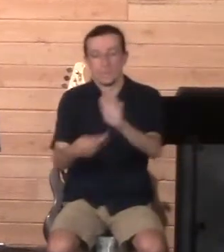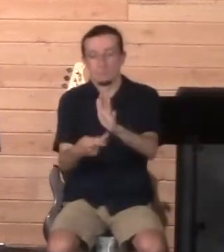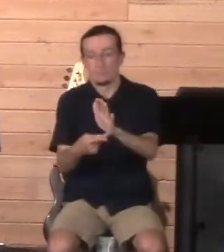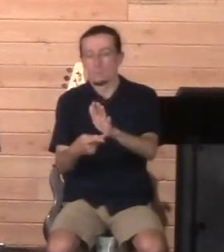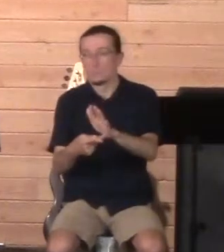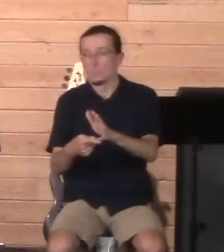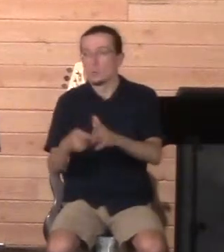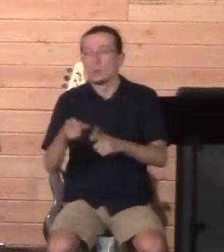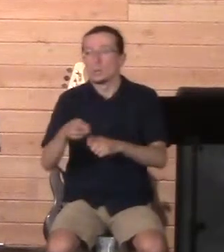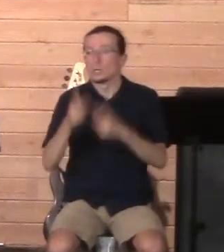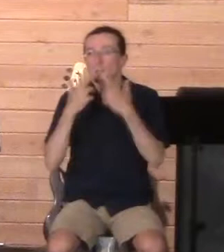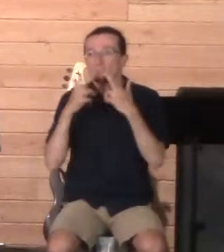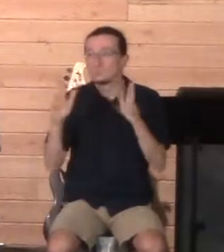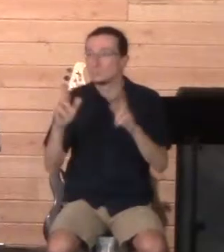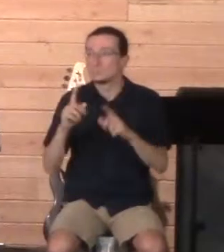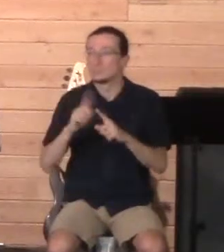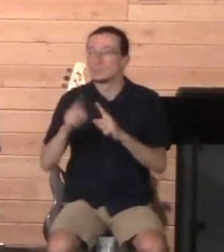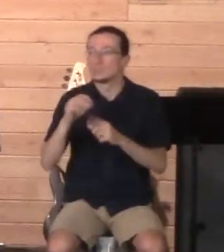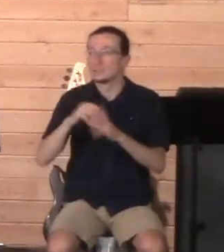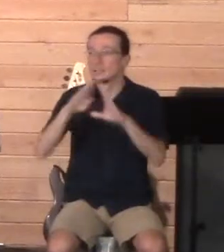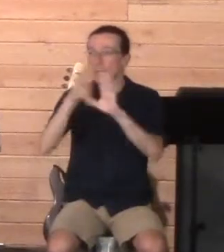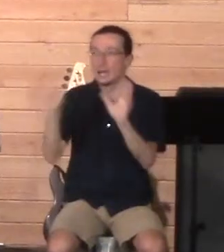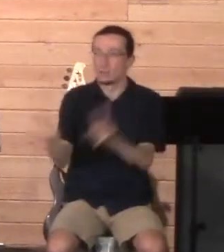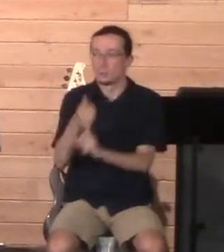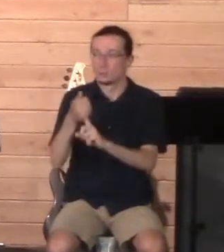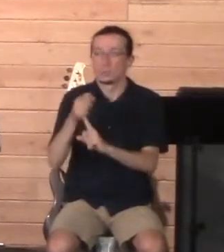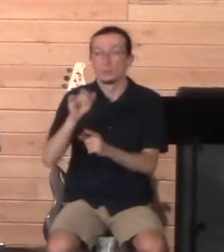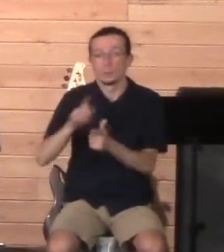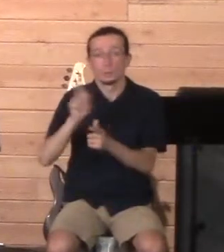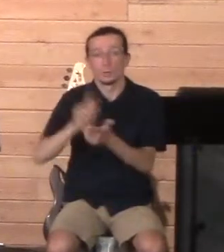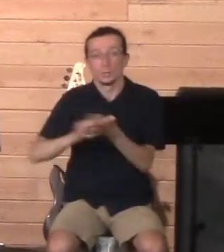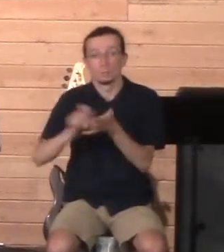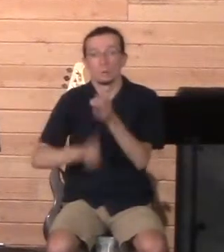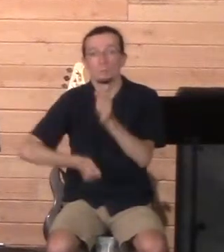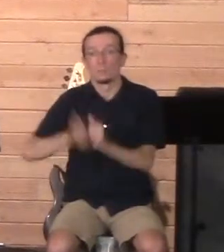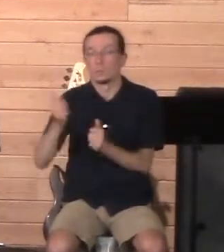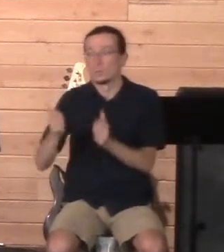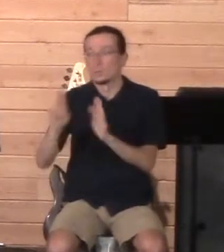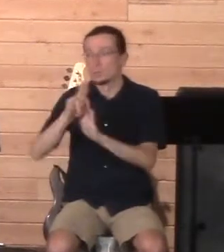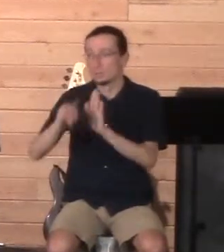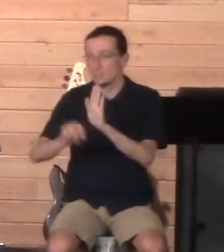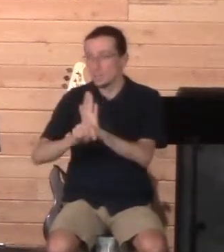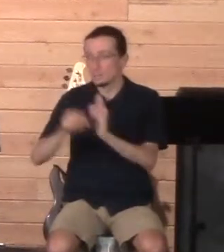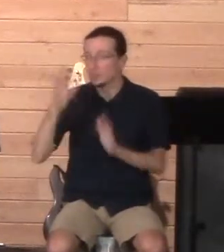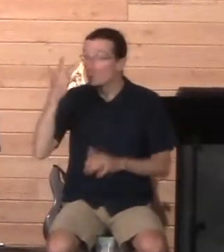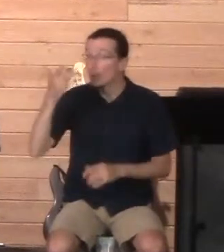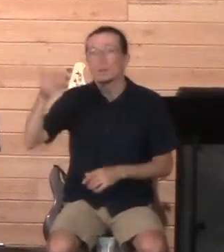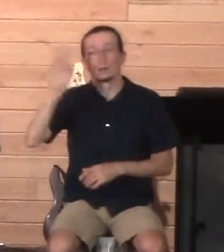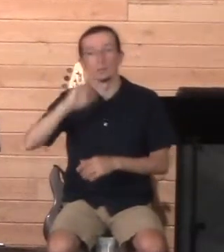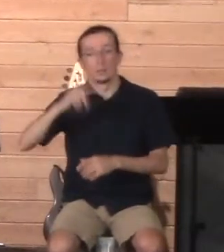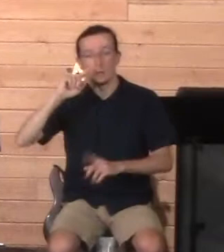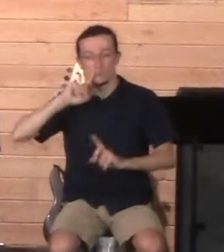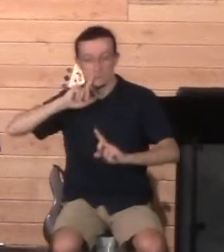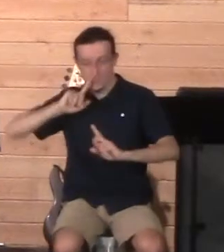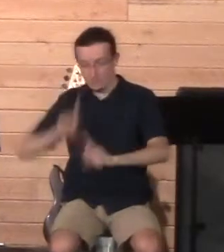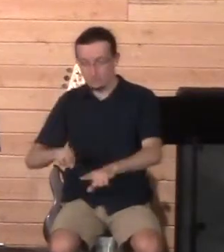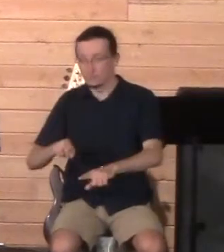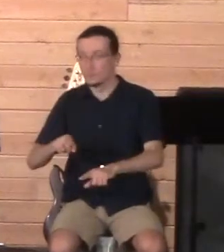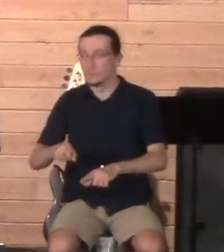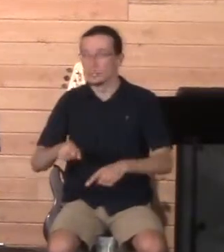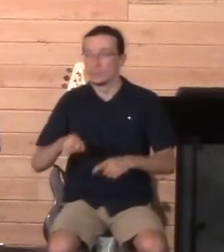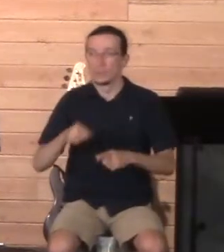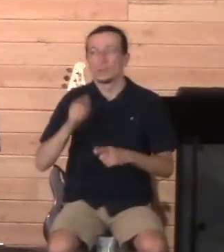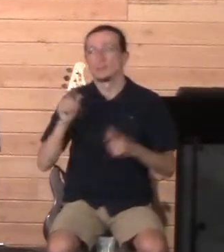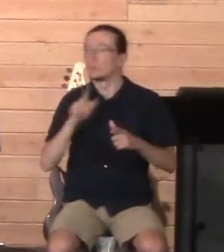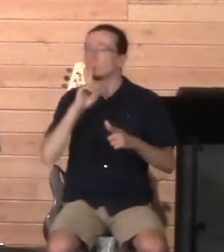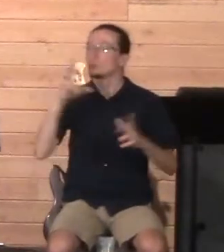in Rome under house arrest, where he wrote most of the New Testament, because he was directed by God, by a beautiful plan